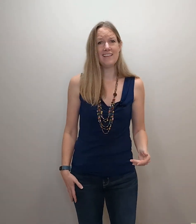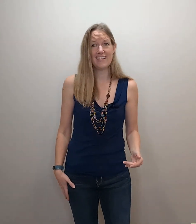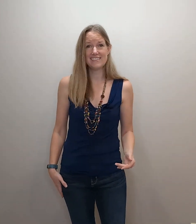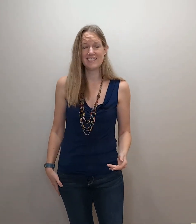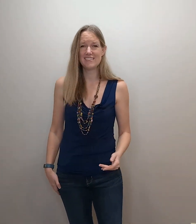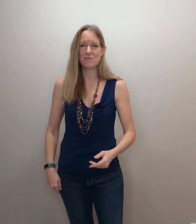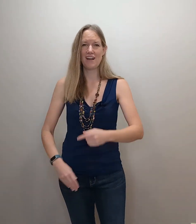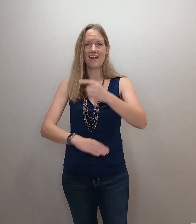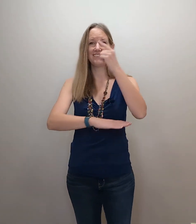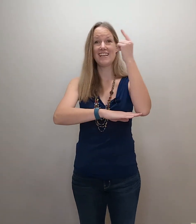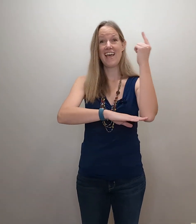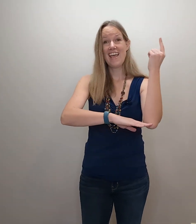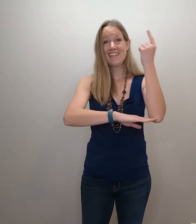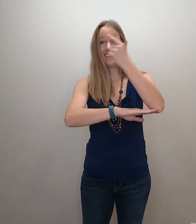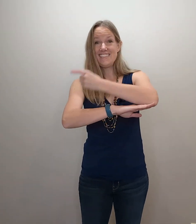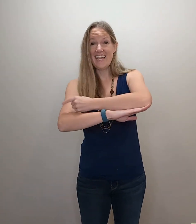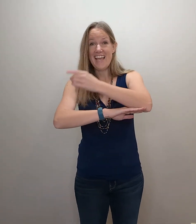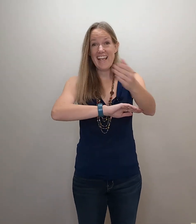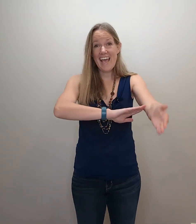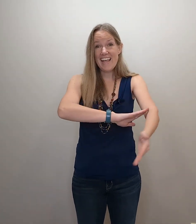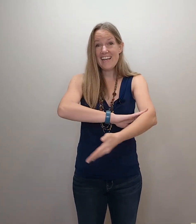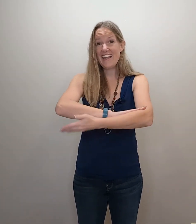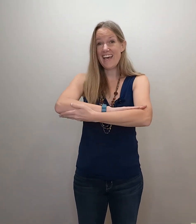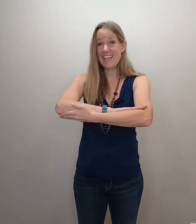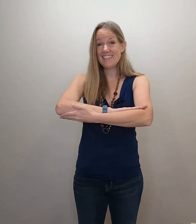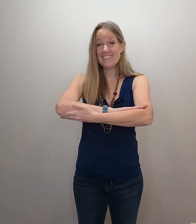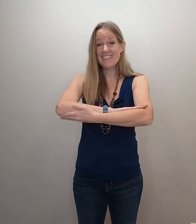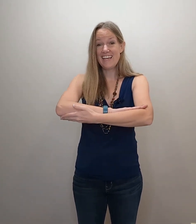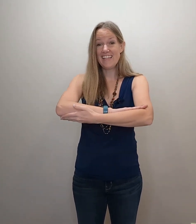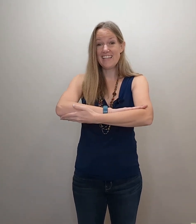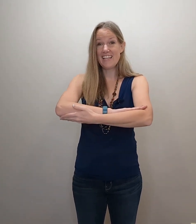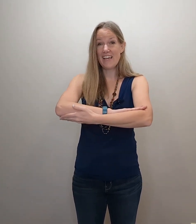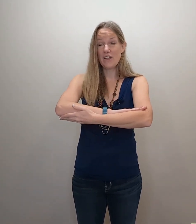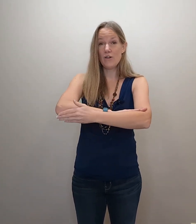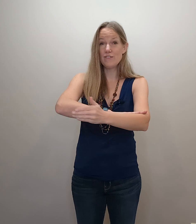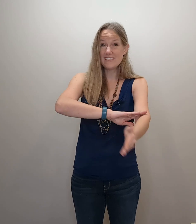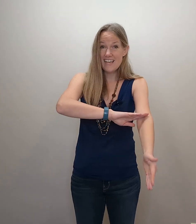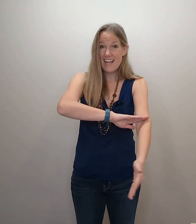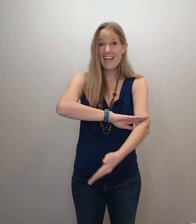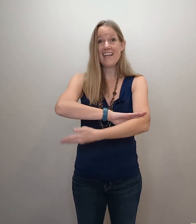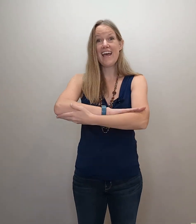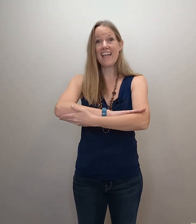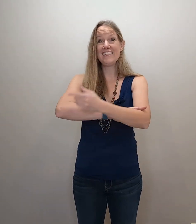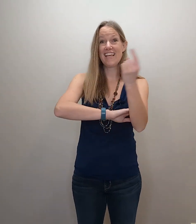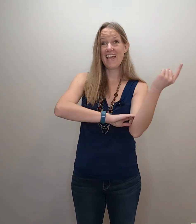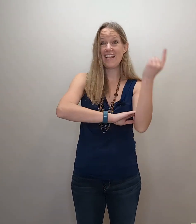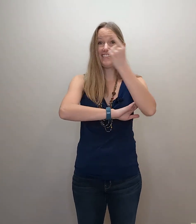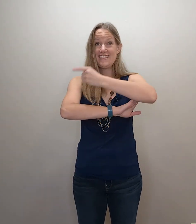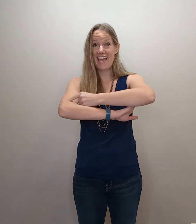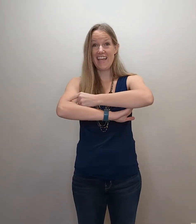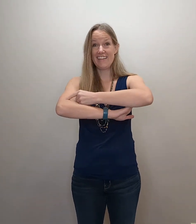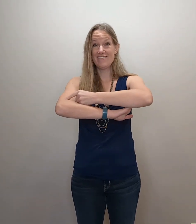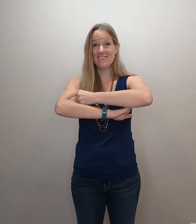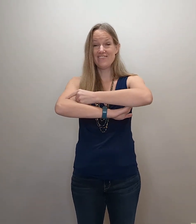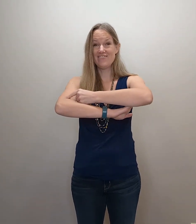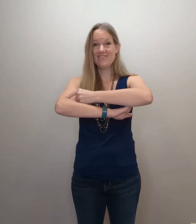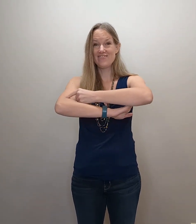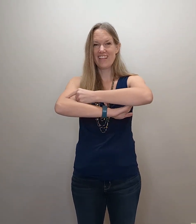the incense arise. Day and night, and then that goes night and day. Okay,